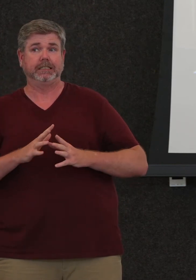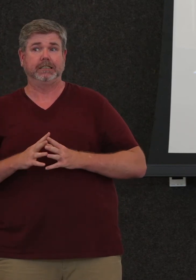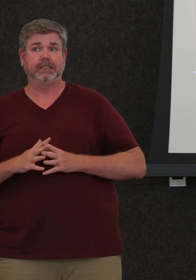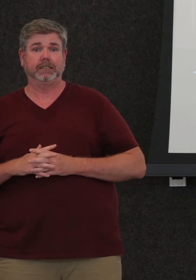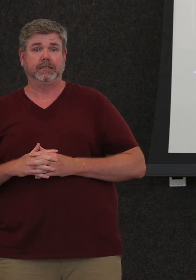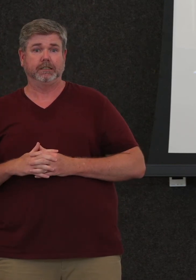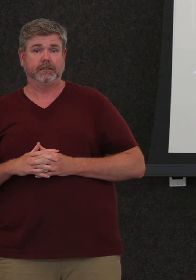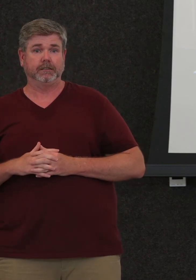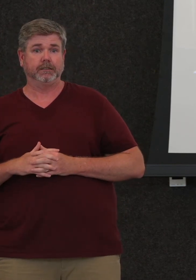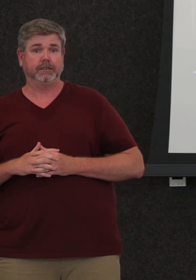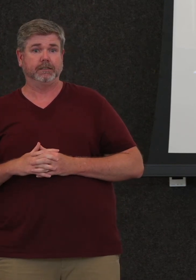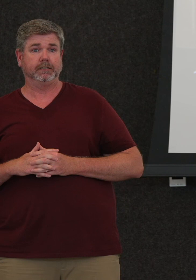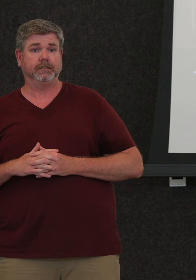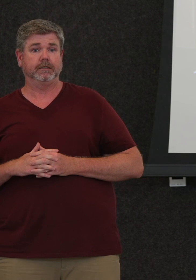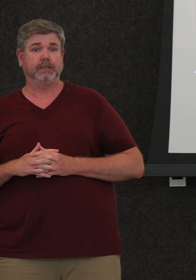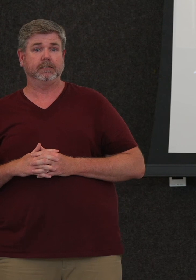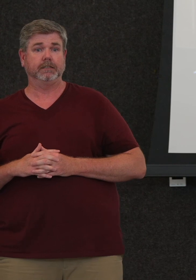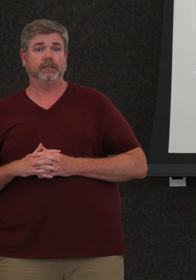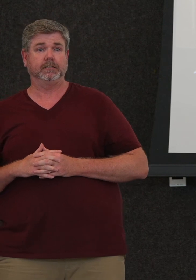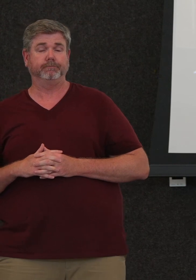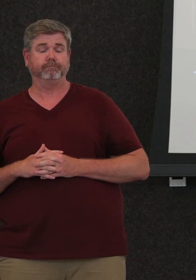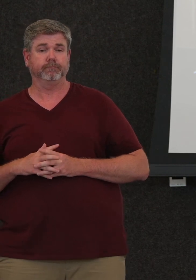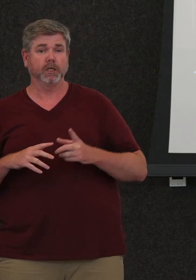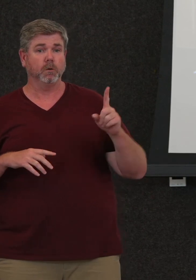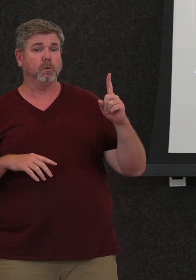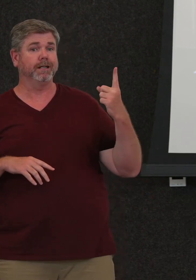There's one last one Okay, here. we'll take this last question.